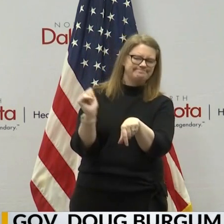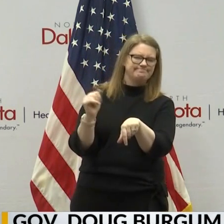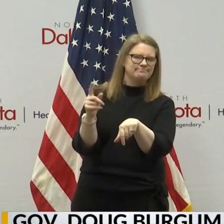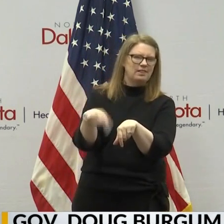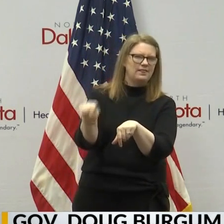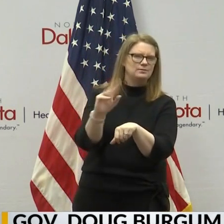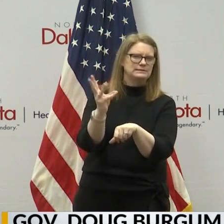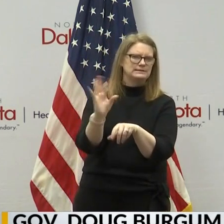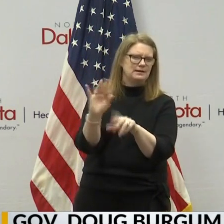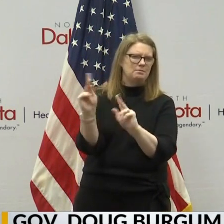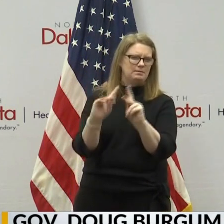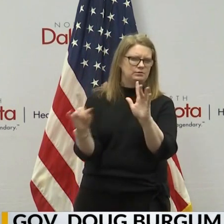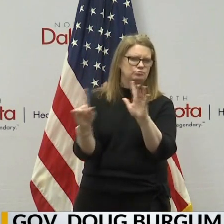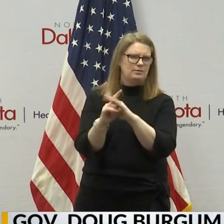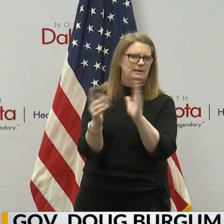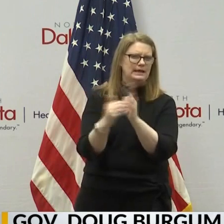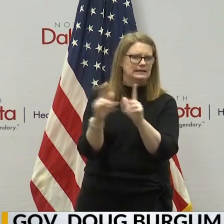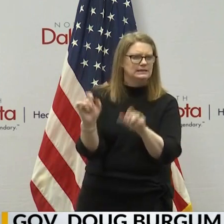individuals.